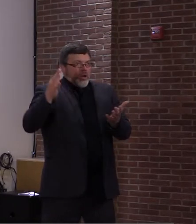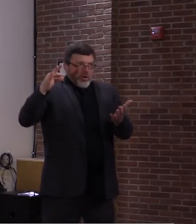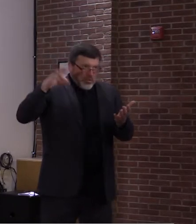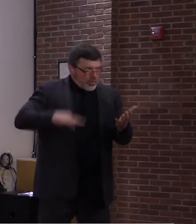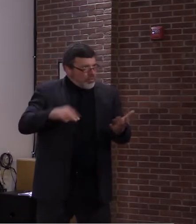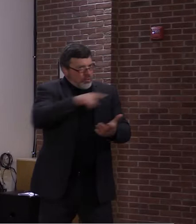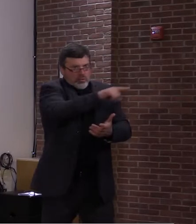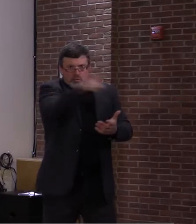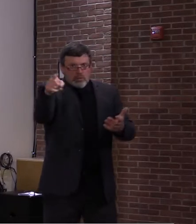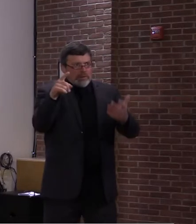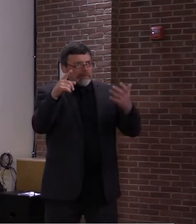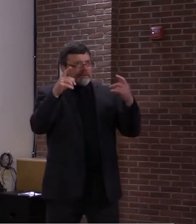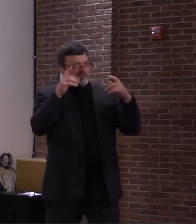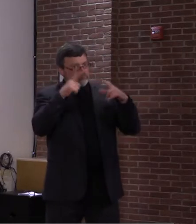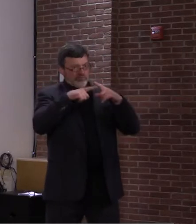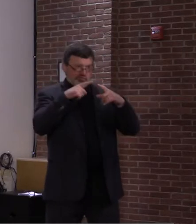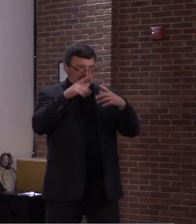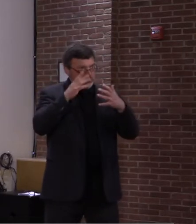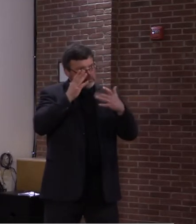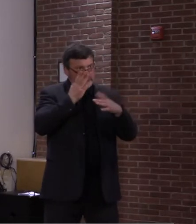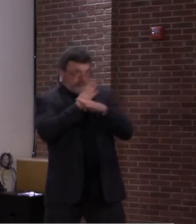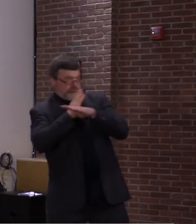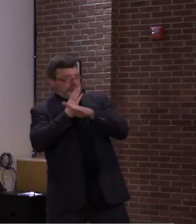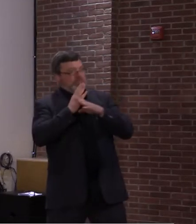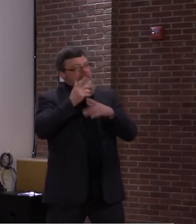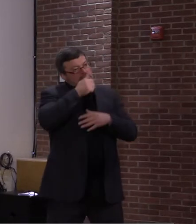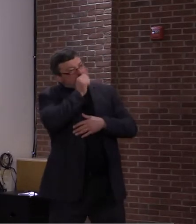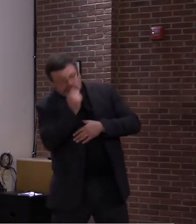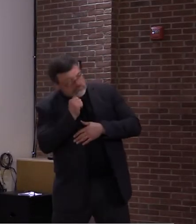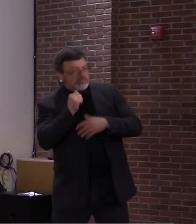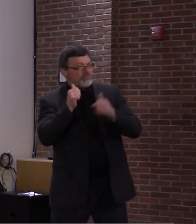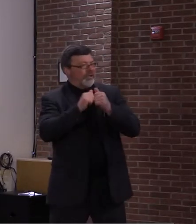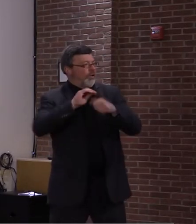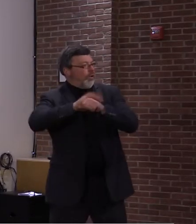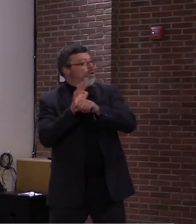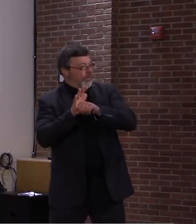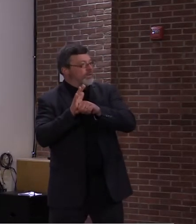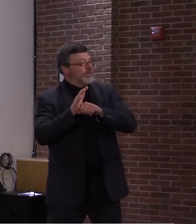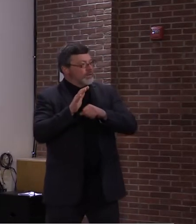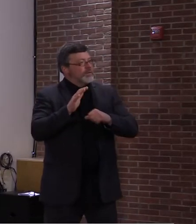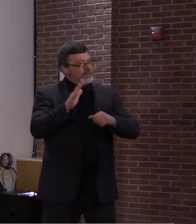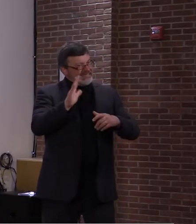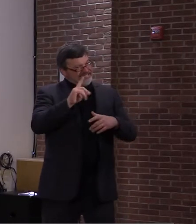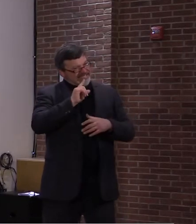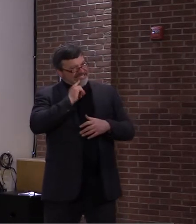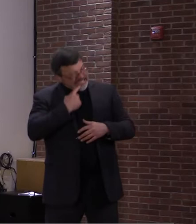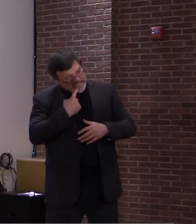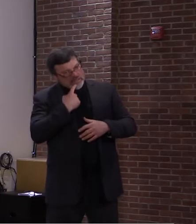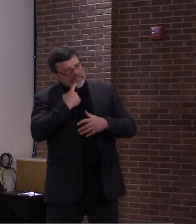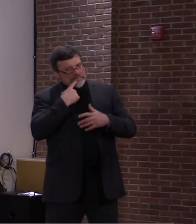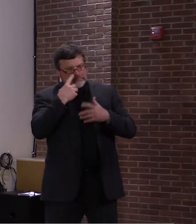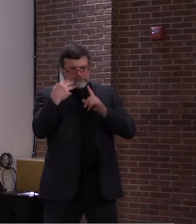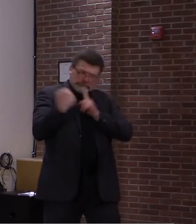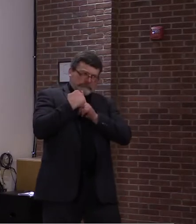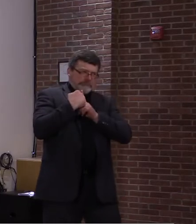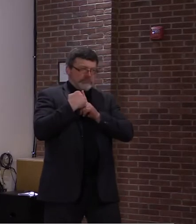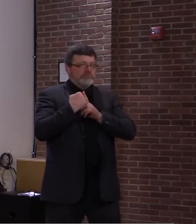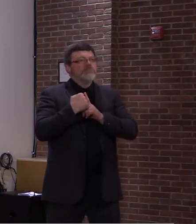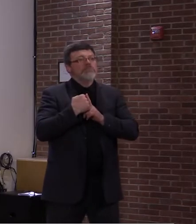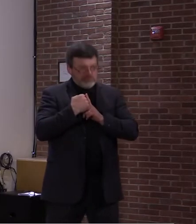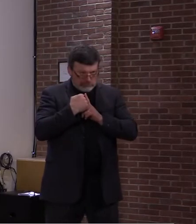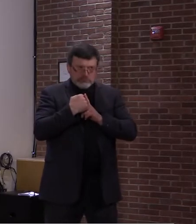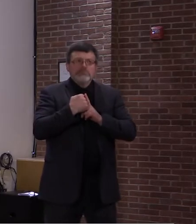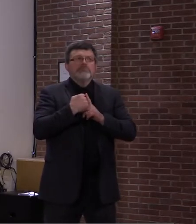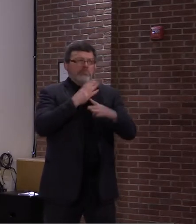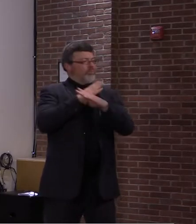access and will prevent more potential cases of severe disease in Vermont. But for those of you